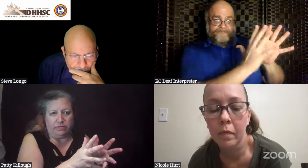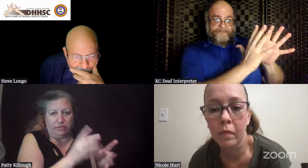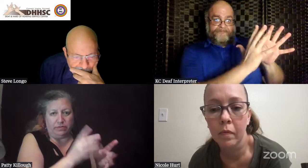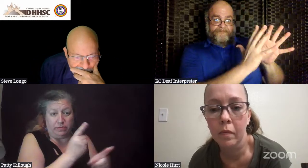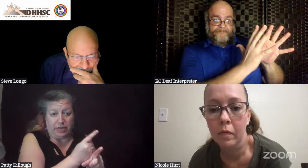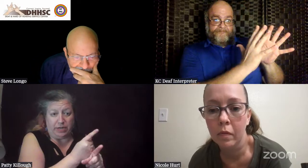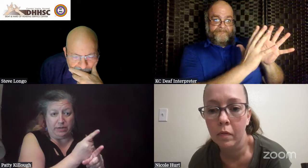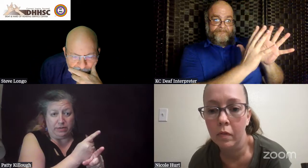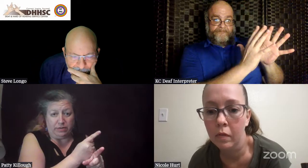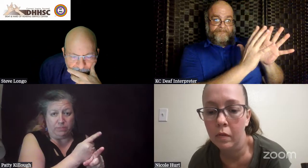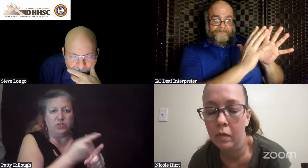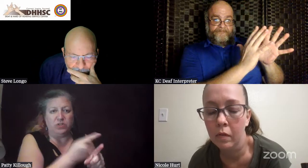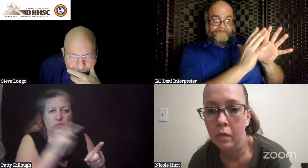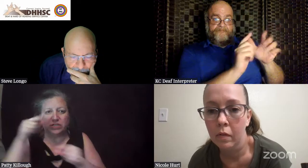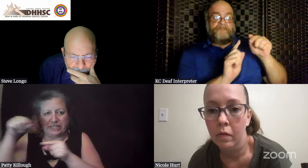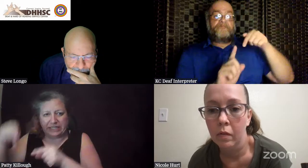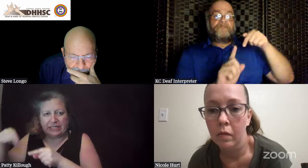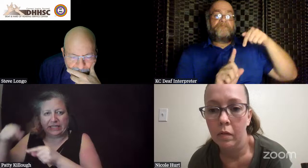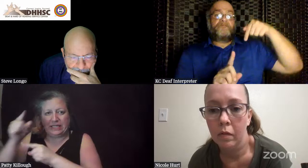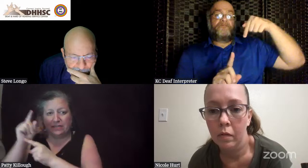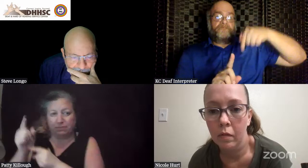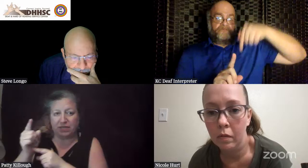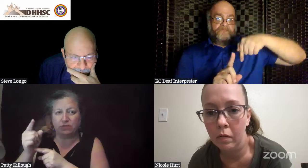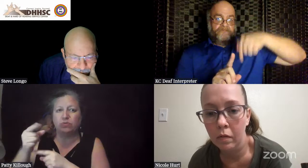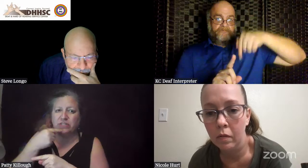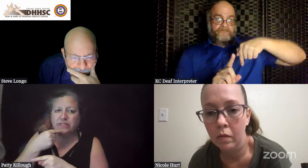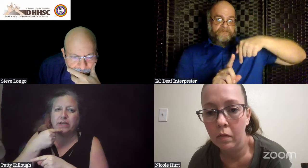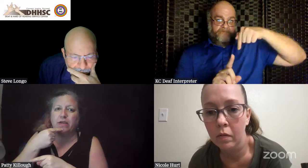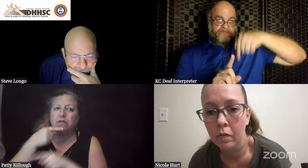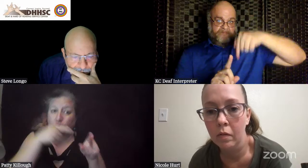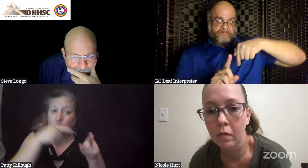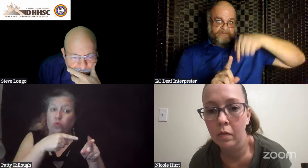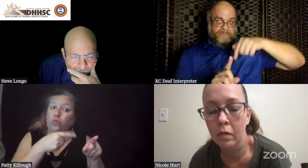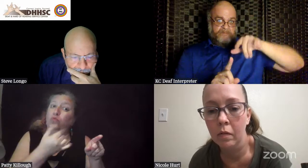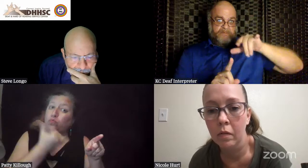minutes. And we just leave the old minutes.